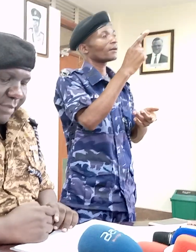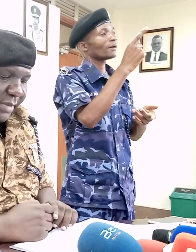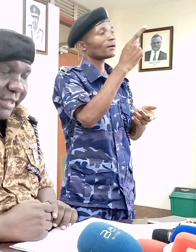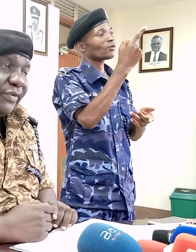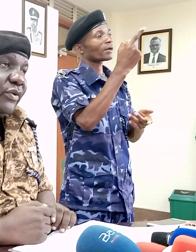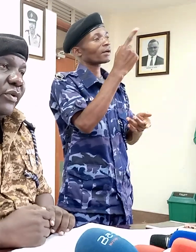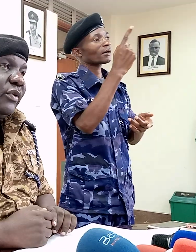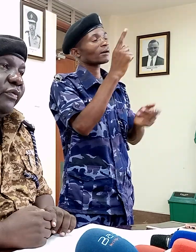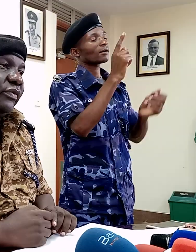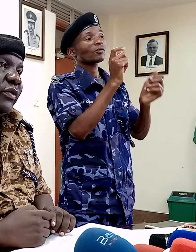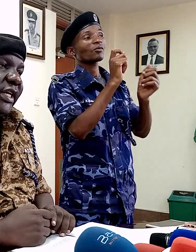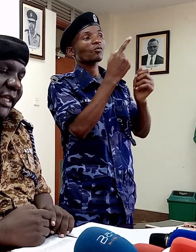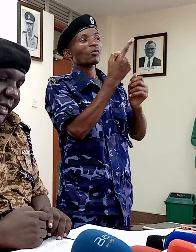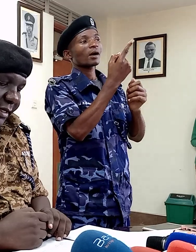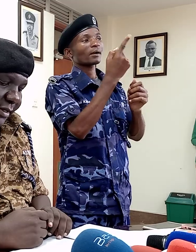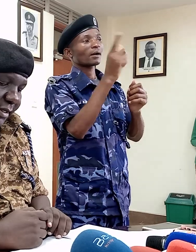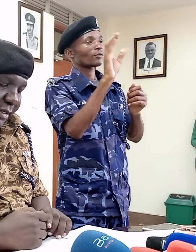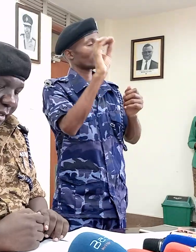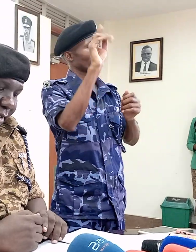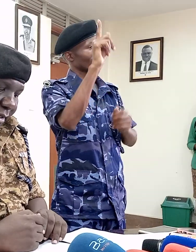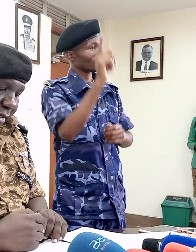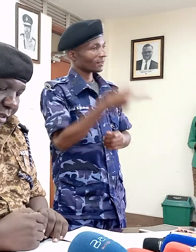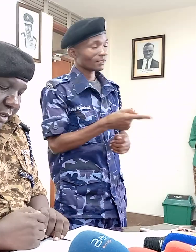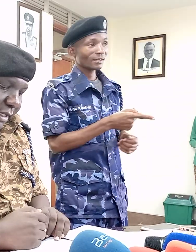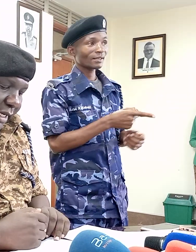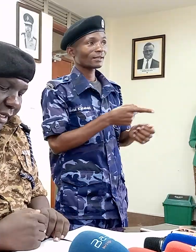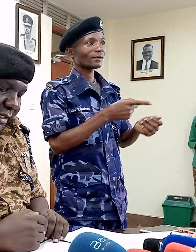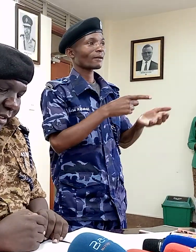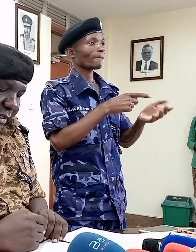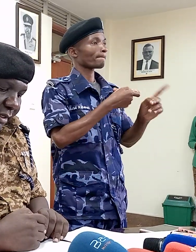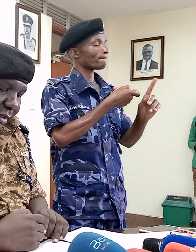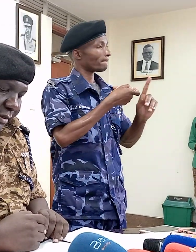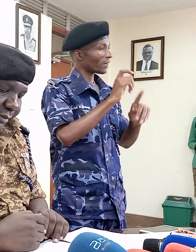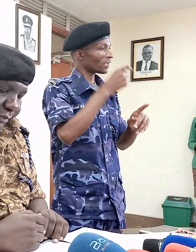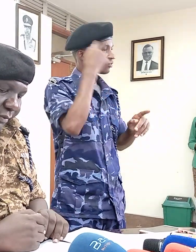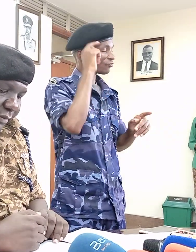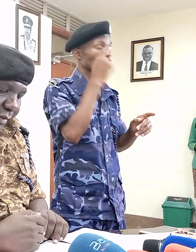110,000 per month for 1 year. And